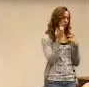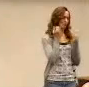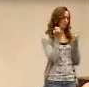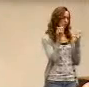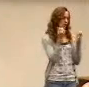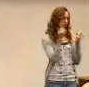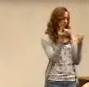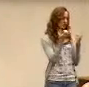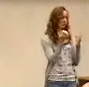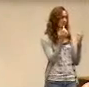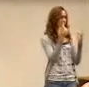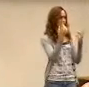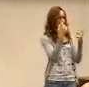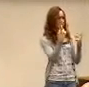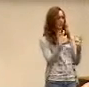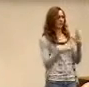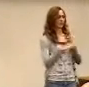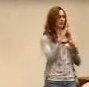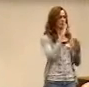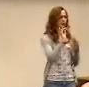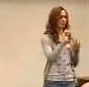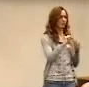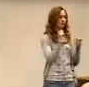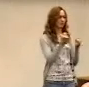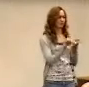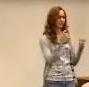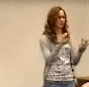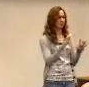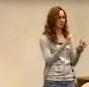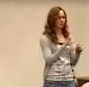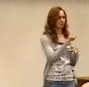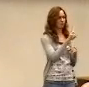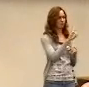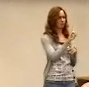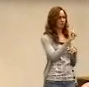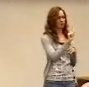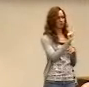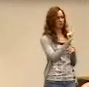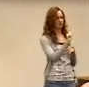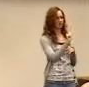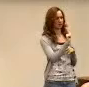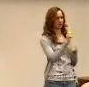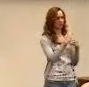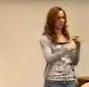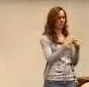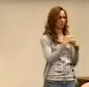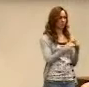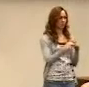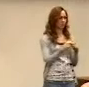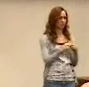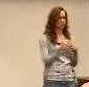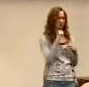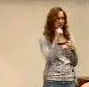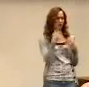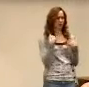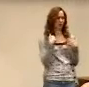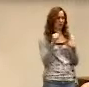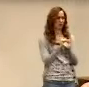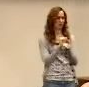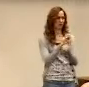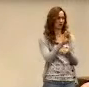all kinds of trials, as teams do: visa problems, working fun, not enough thereof, or any